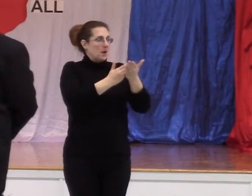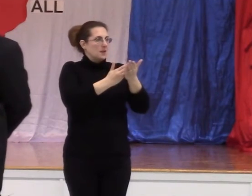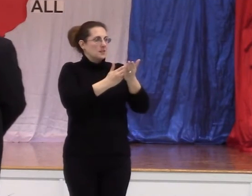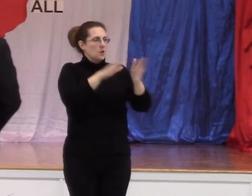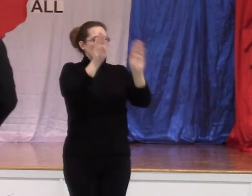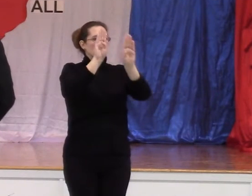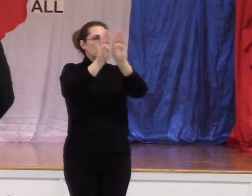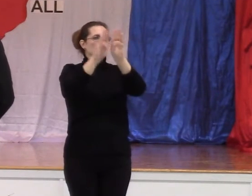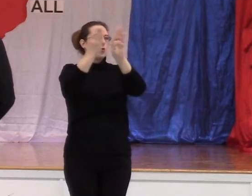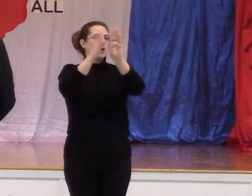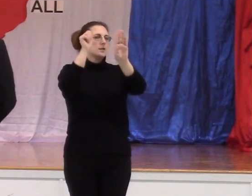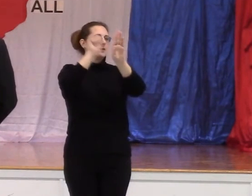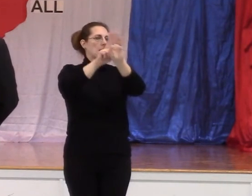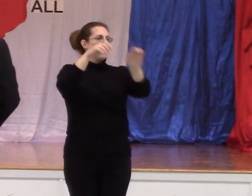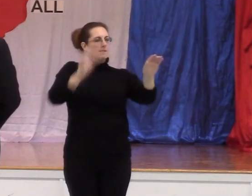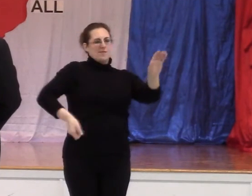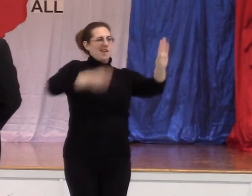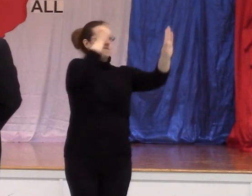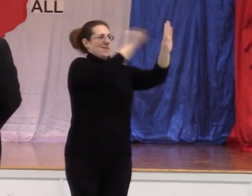town.